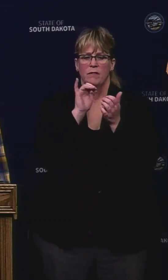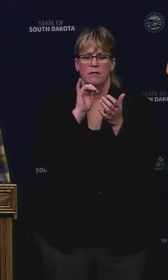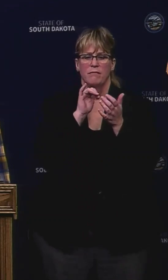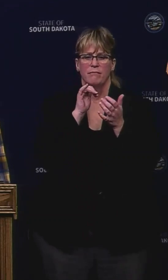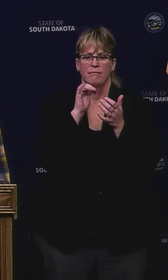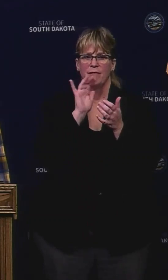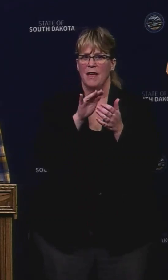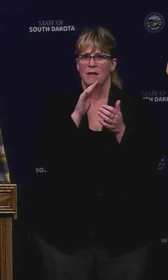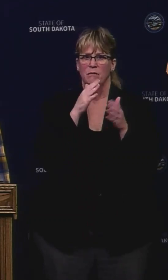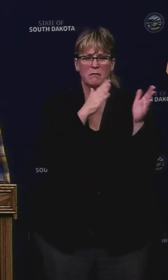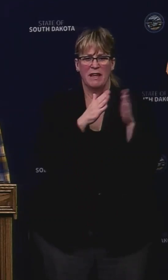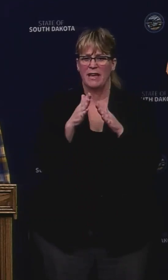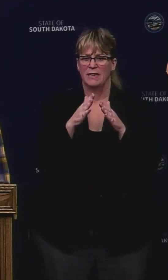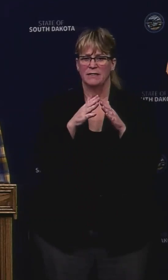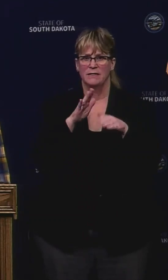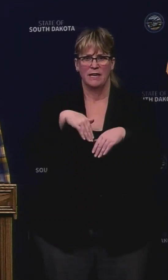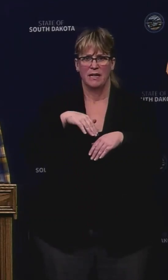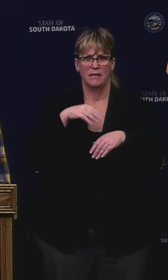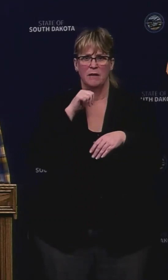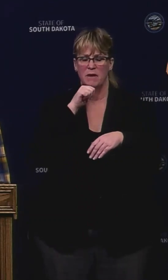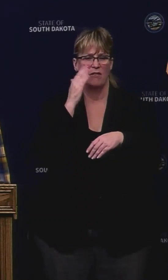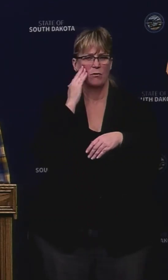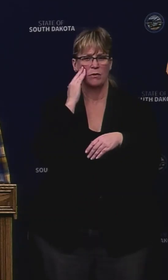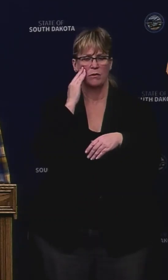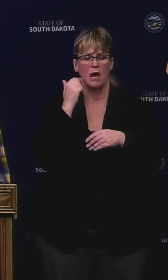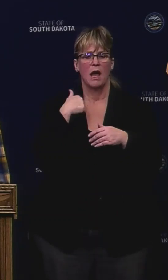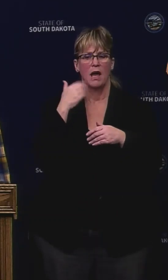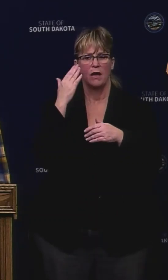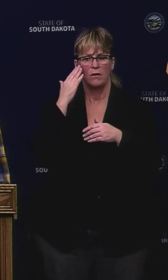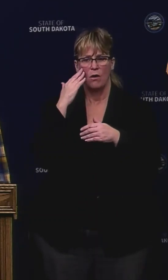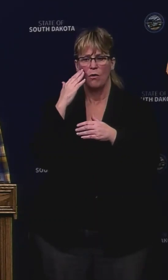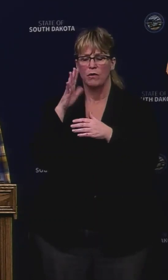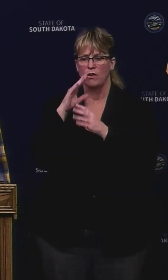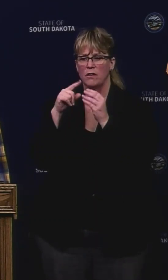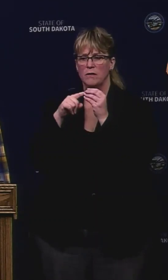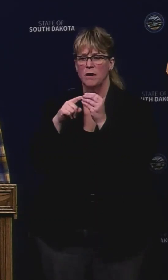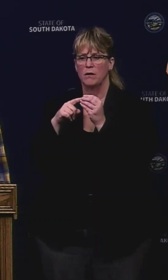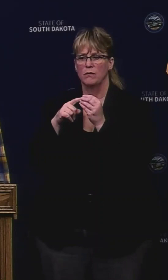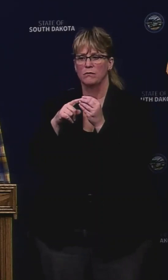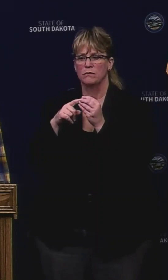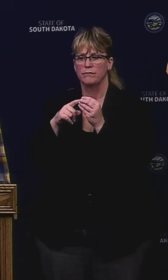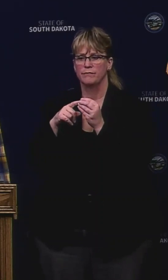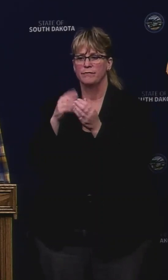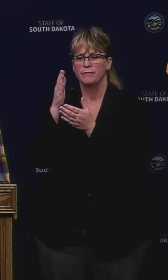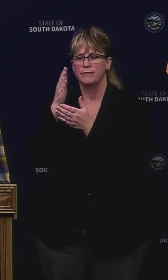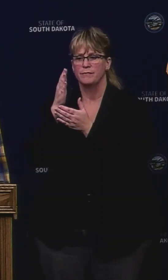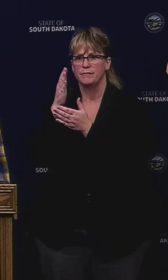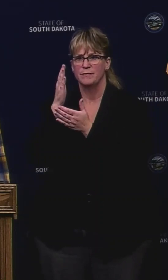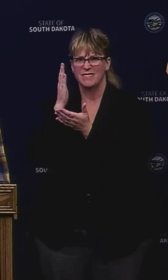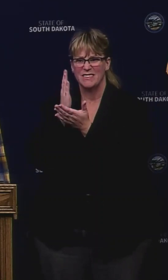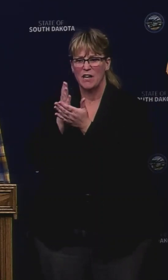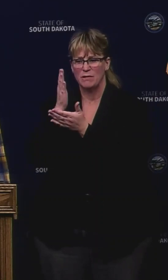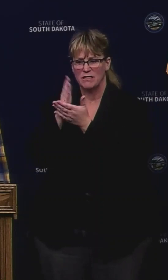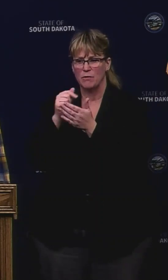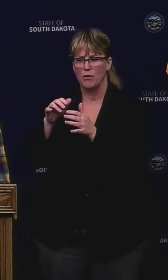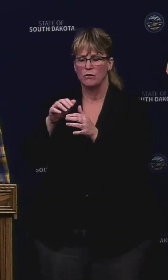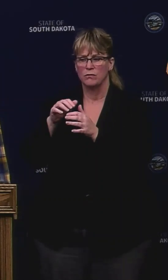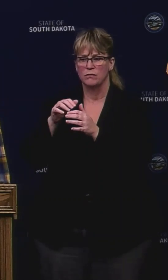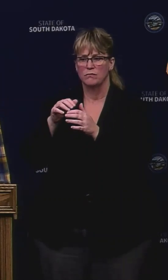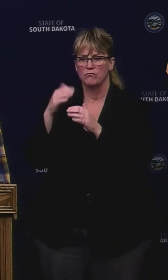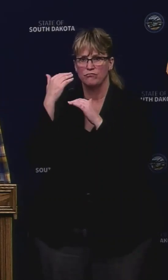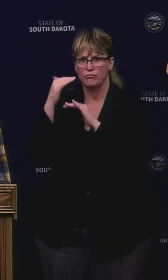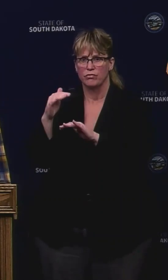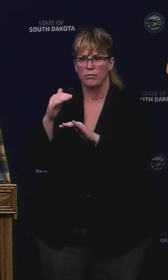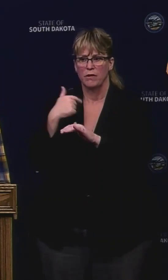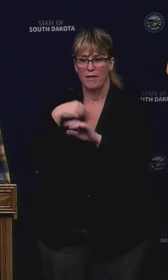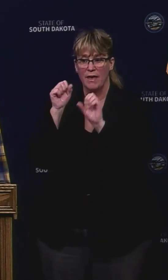plan yet. I do know that they were considering easing some of those restrictions, and that is certainly something that they have the ability